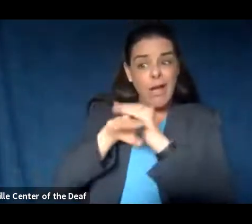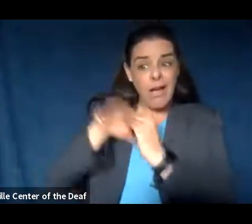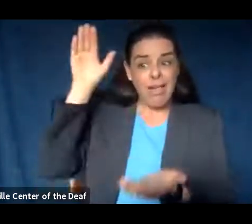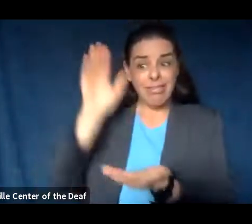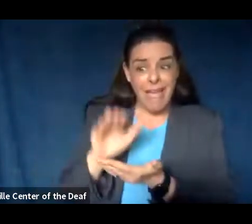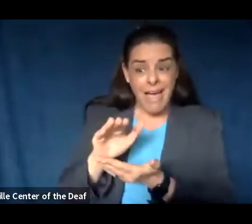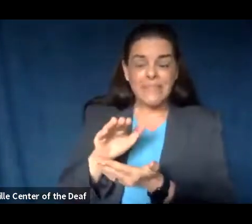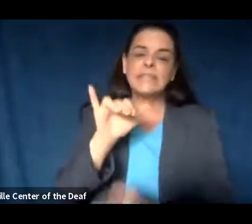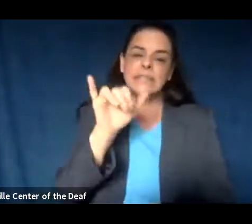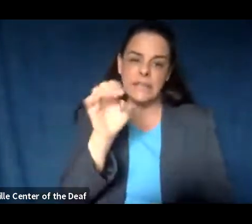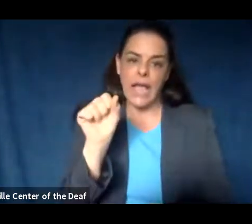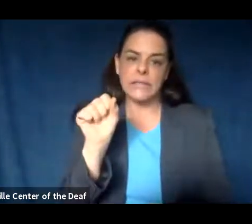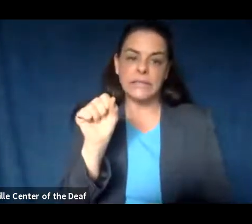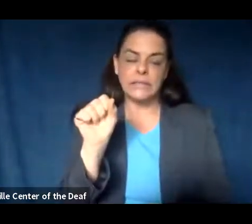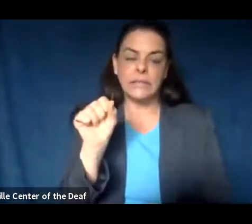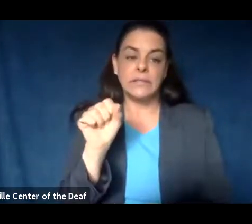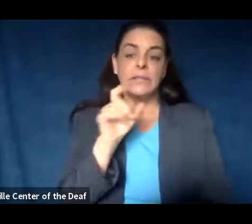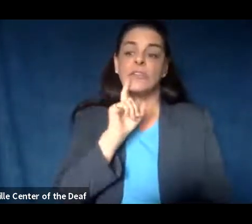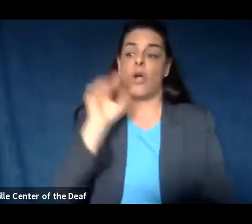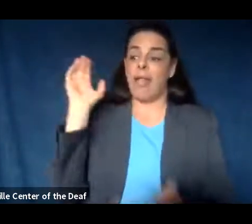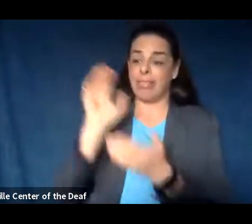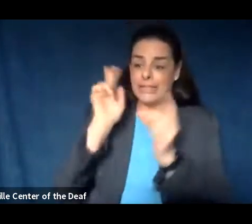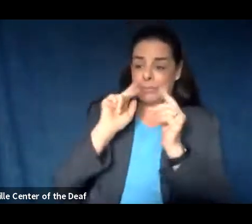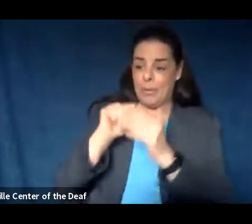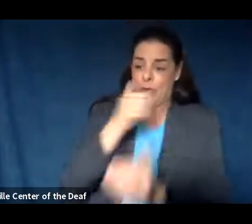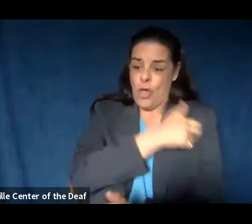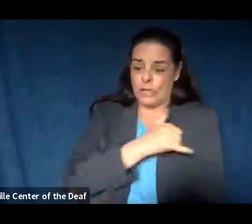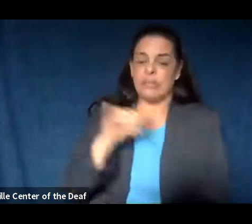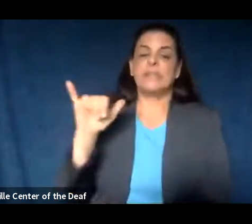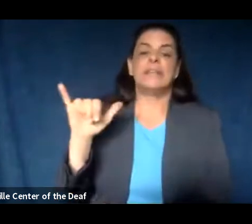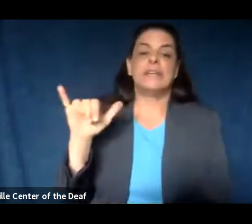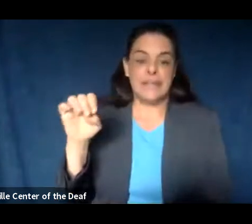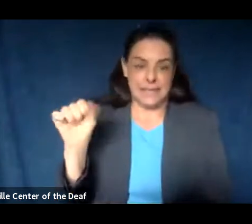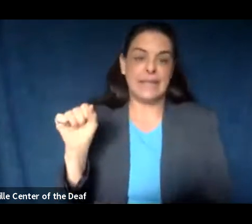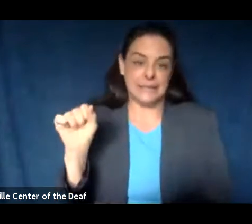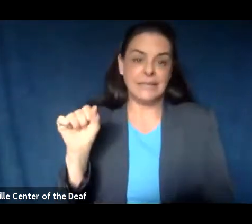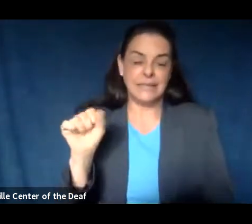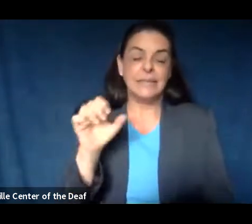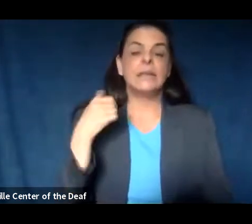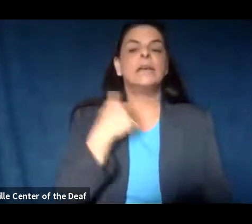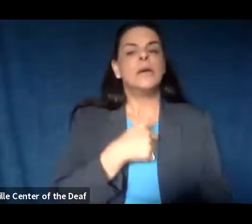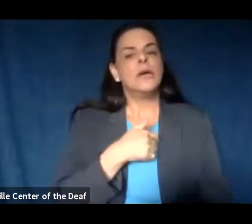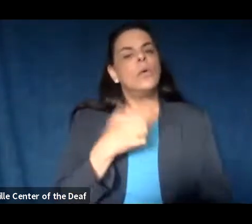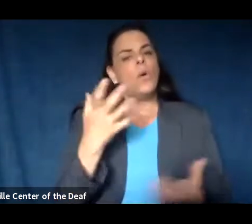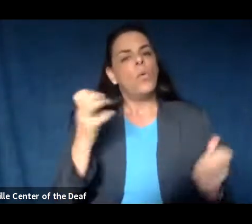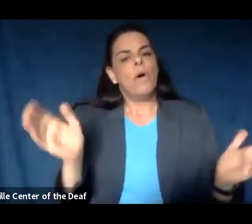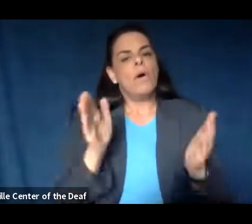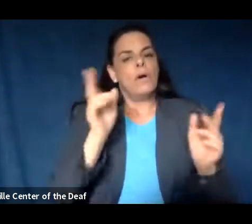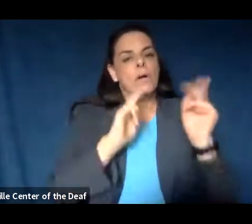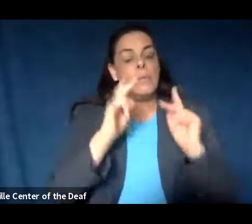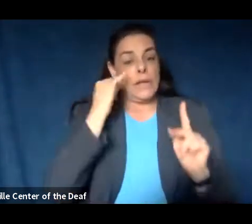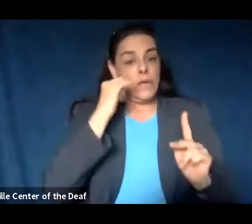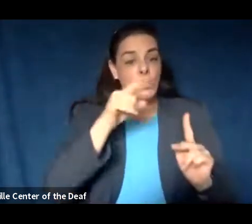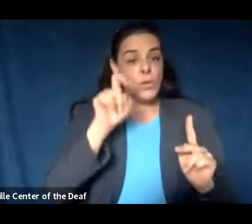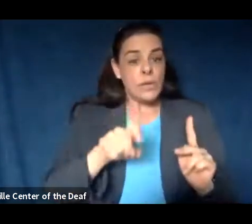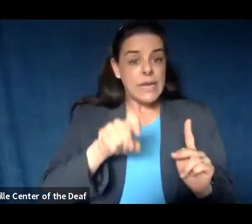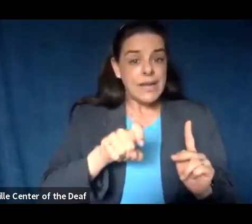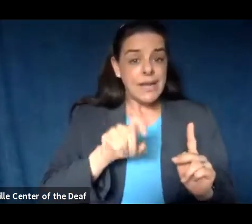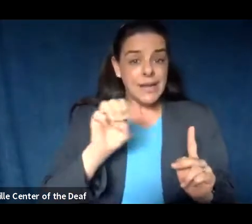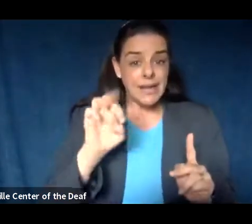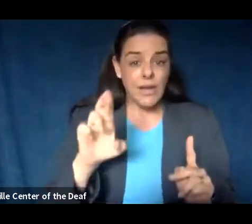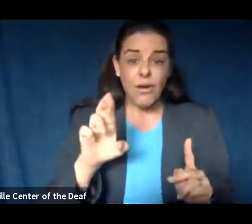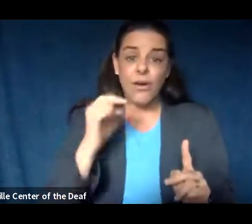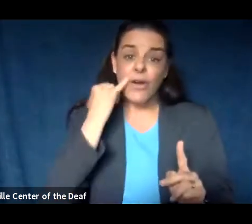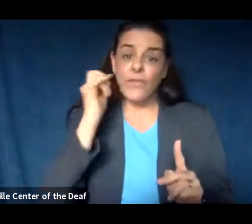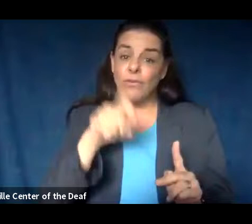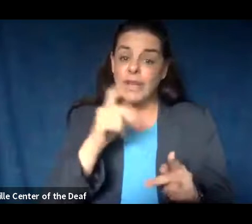people seeking, or do they have fewer people in the hospitals right now? Absolutely, yes. So we do want to encourage people, if you need care, if you need an